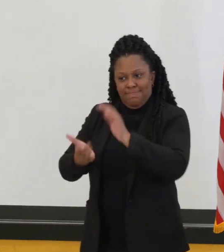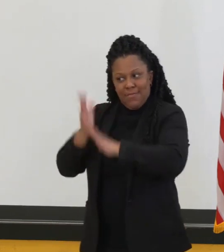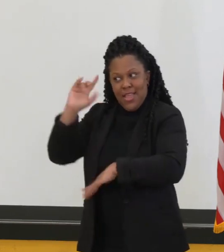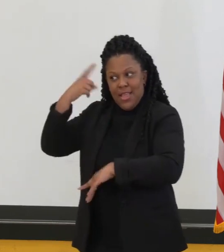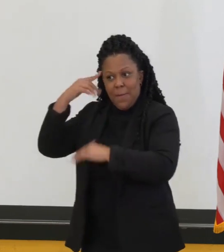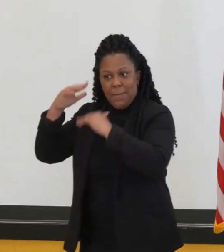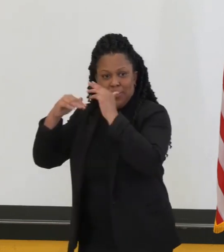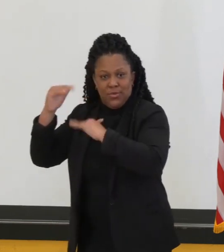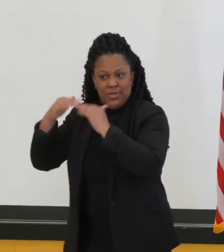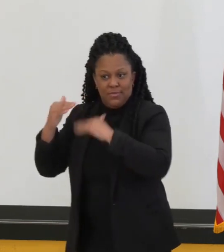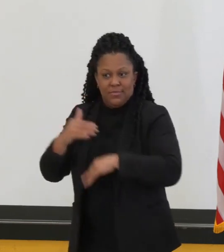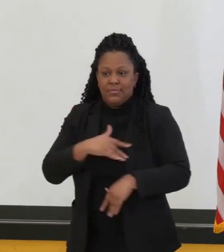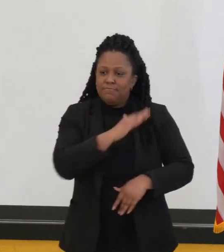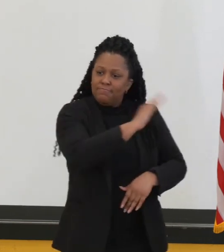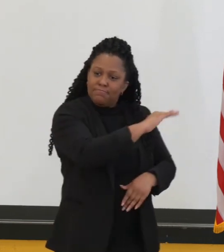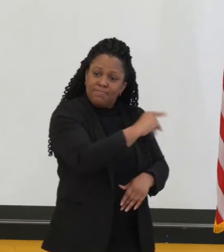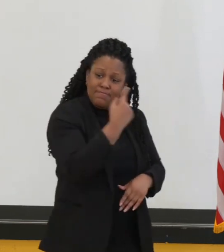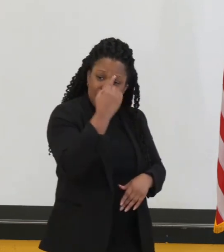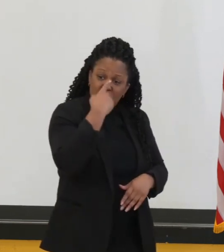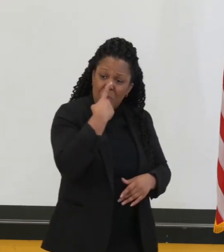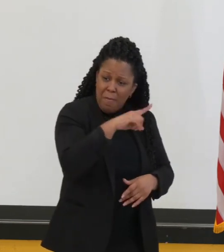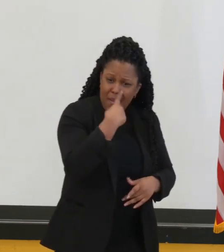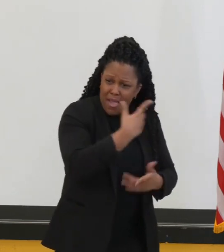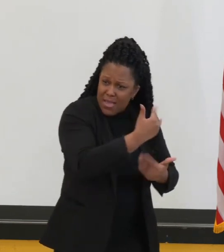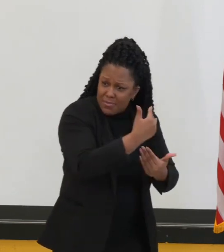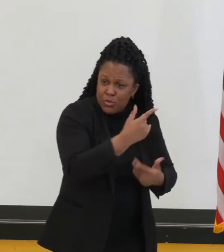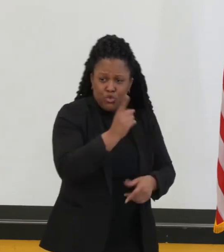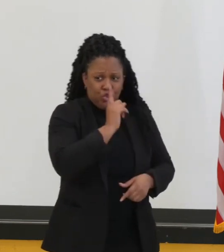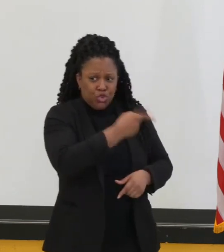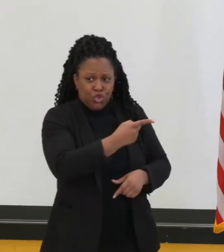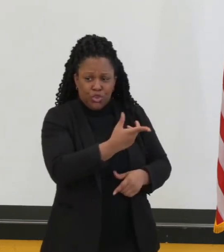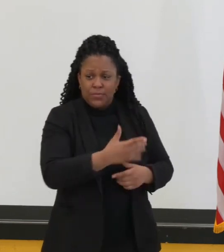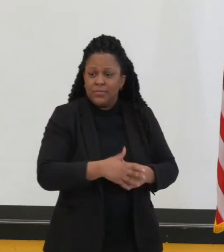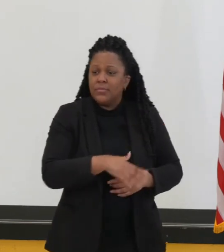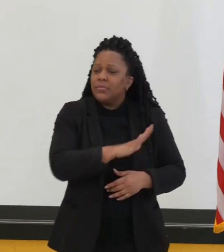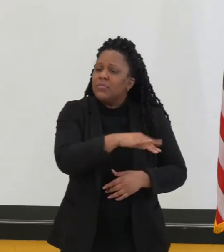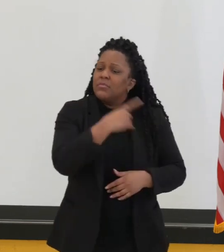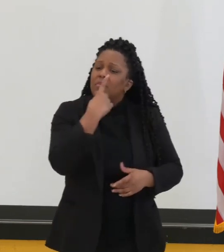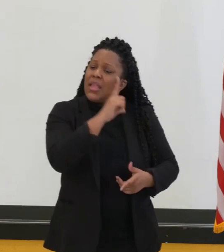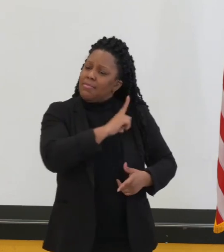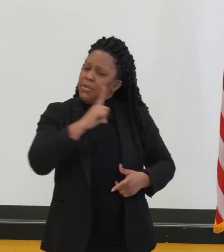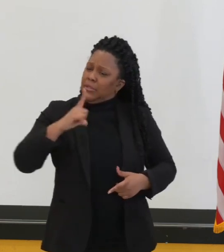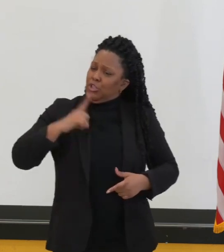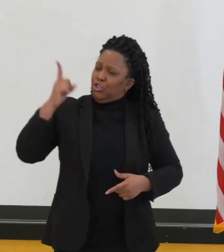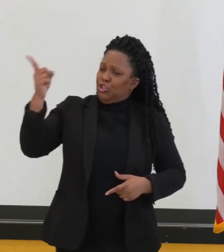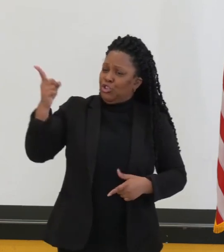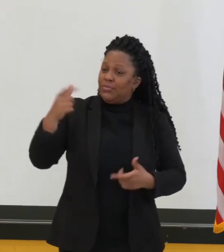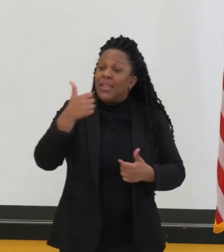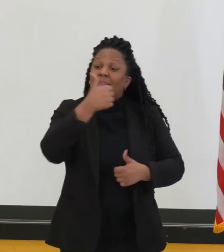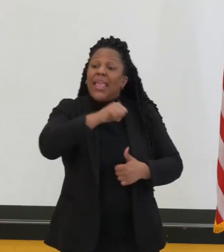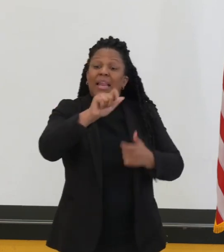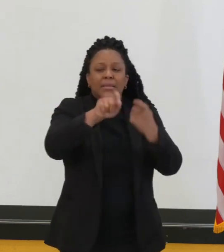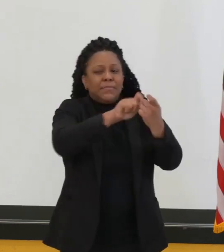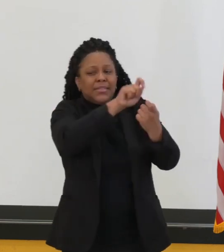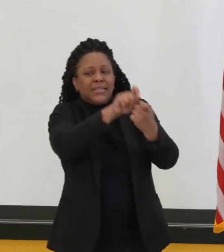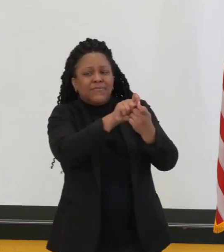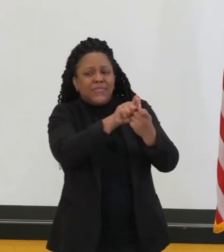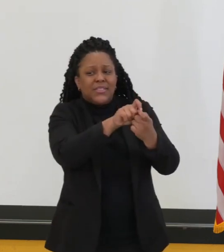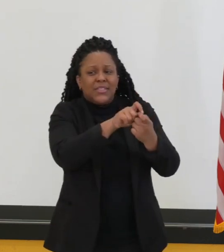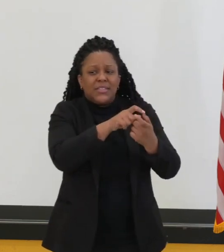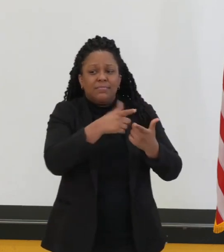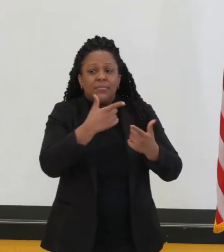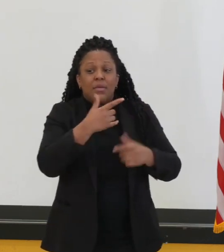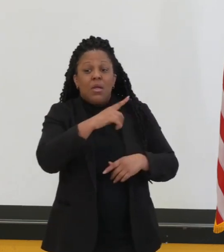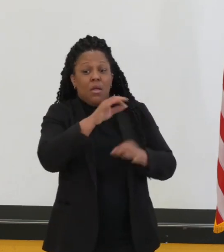accountability, things that are proven that you think the legislature should consider. Can you give us some specifics that might have specifically helped in